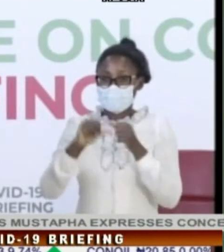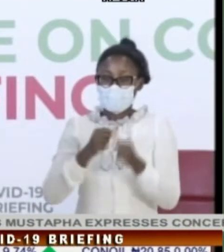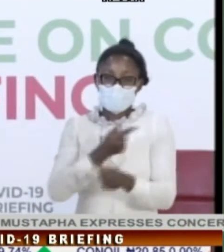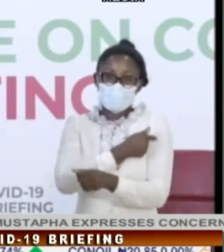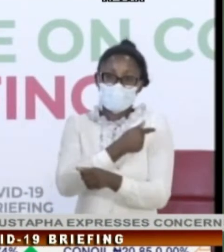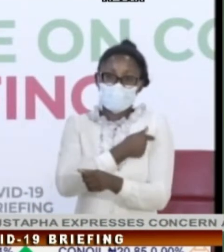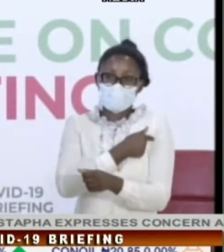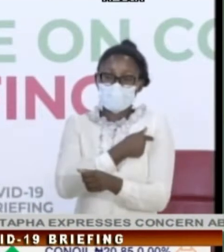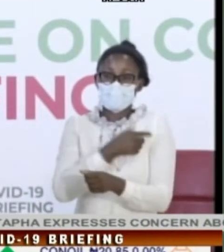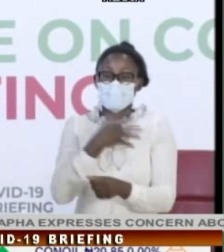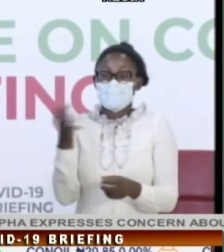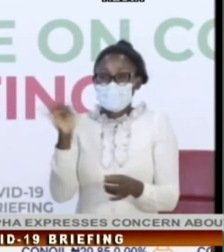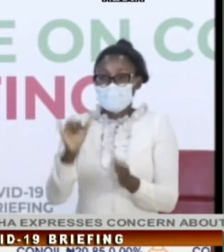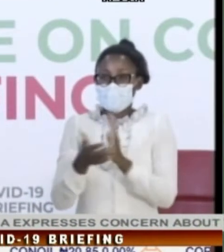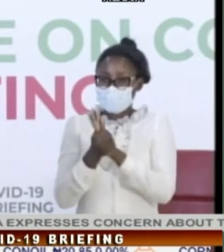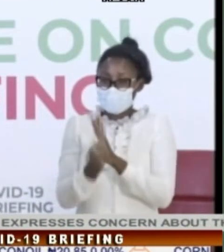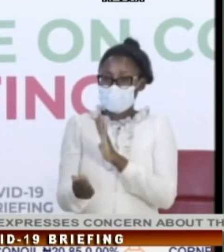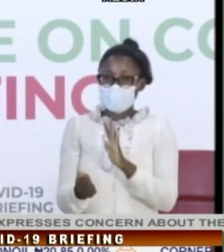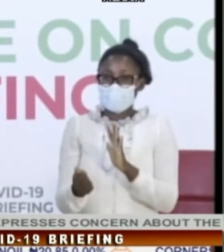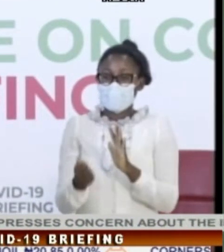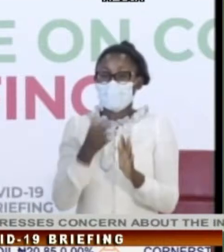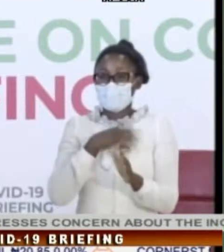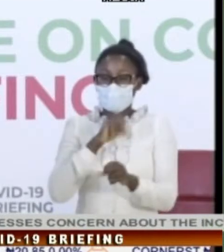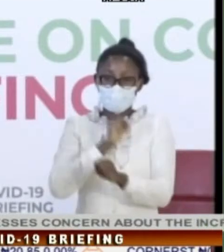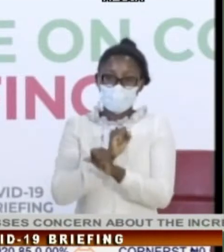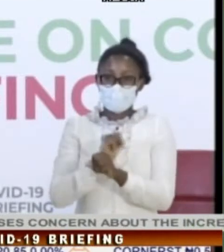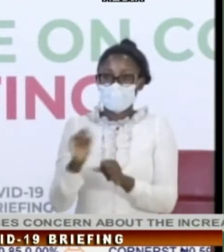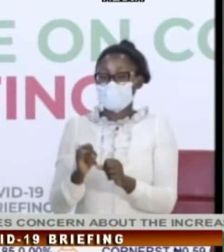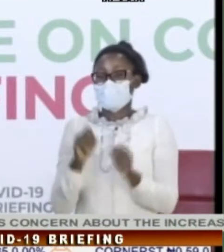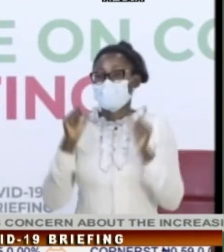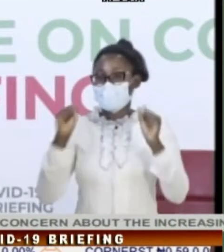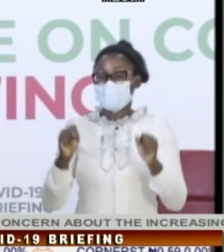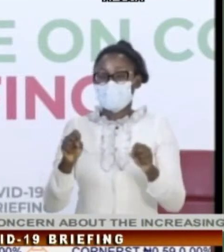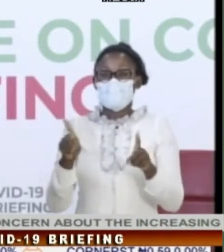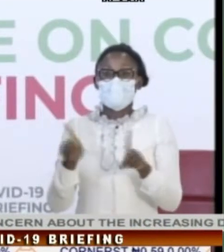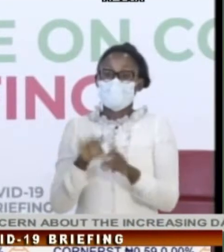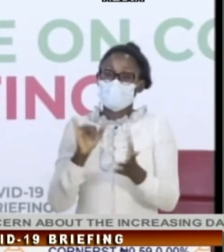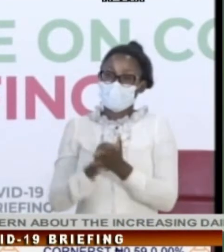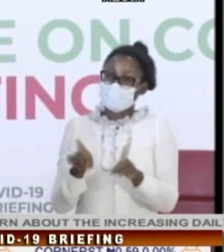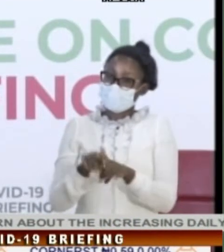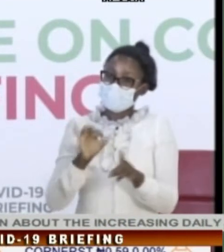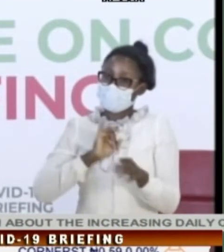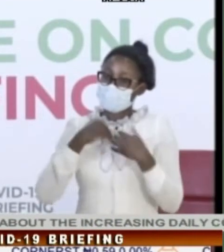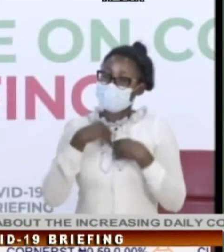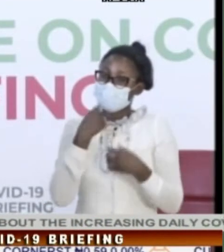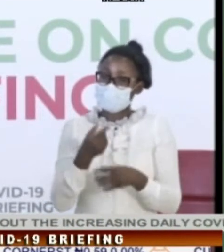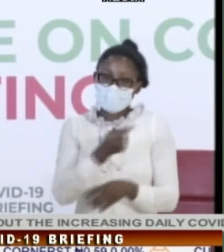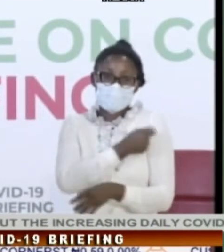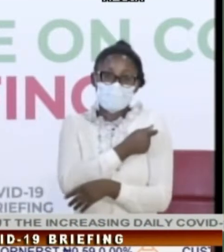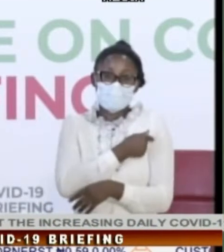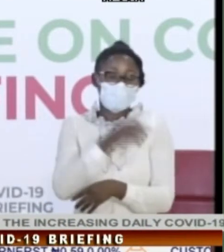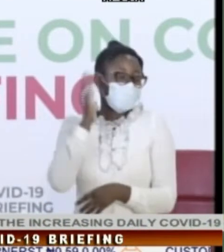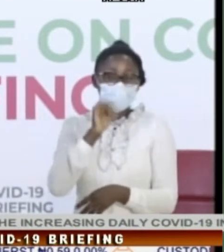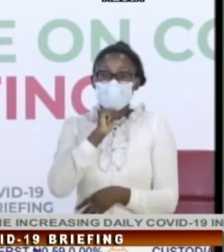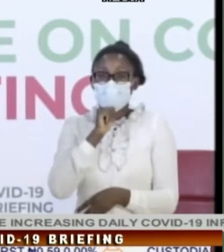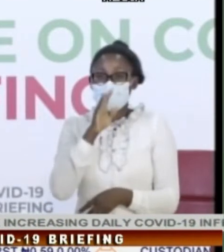their efficacy and effectiveness, so that, like I said, vaccines will not be